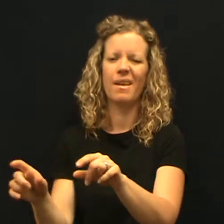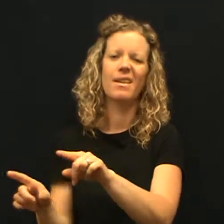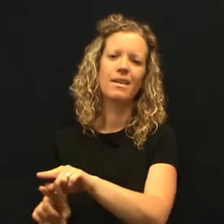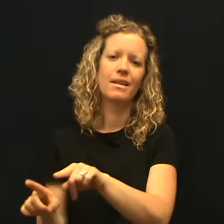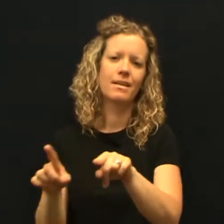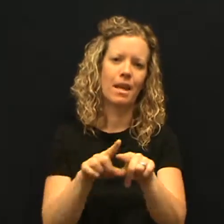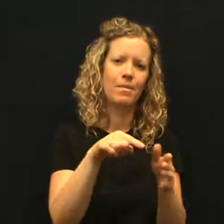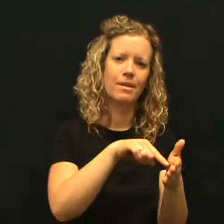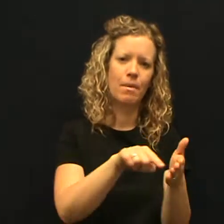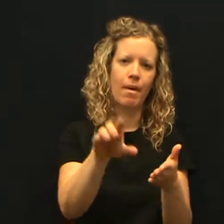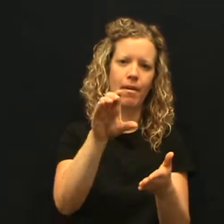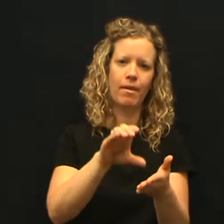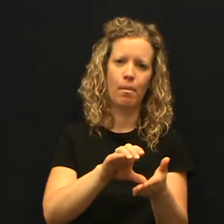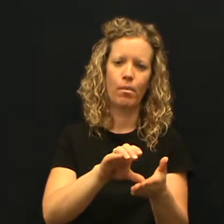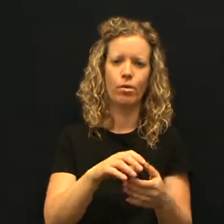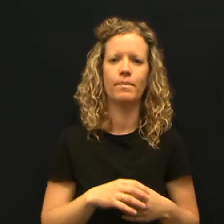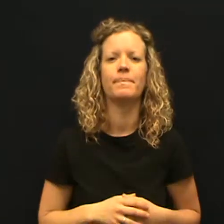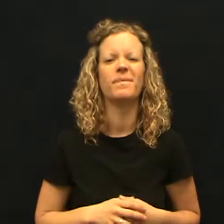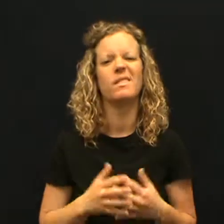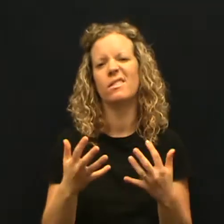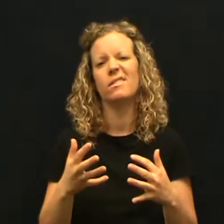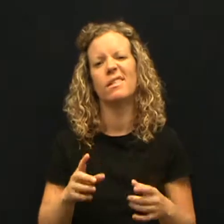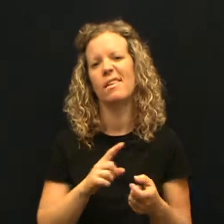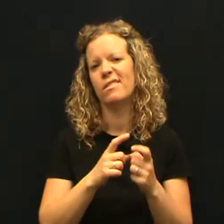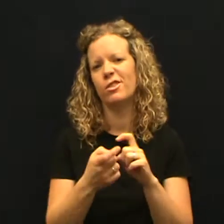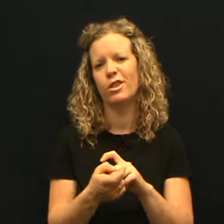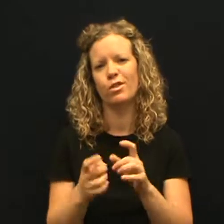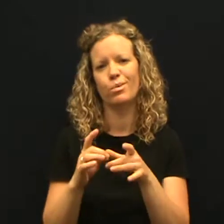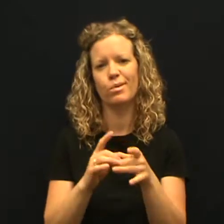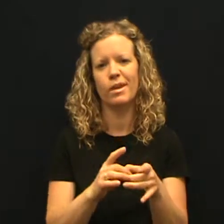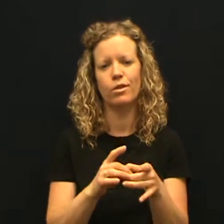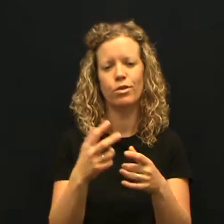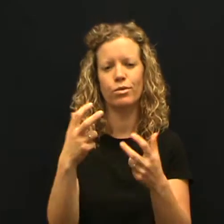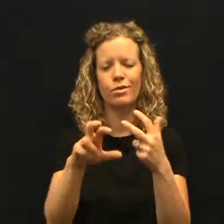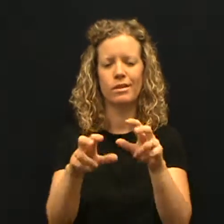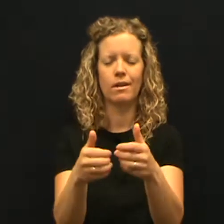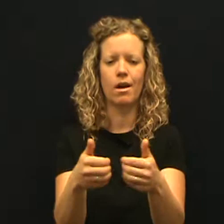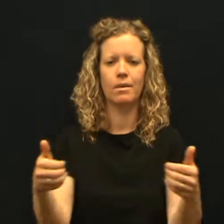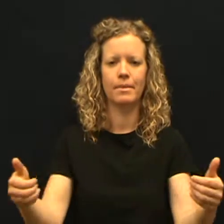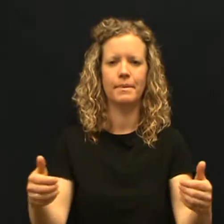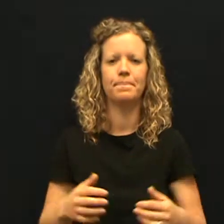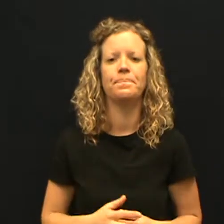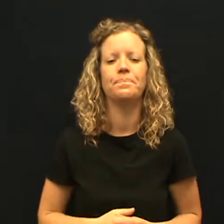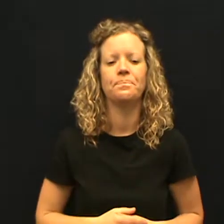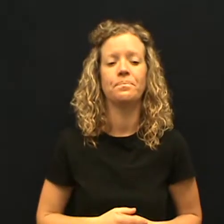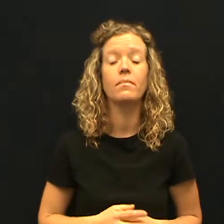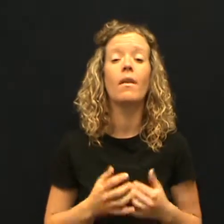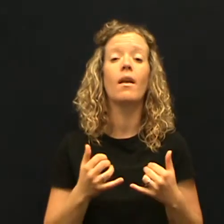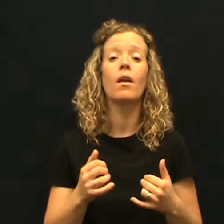So that's all that changes in a stock split. Now let's look at 100% stock dividend. Remember, a stock